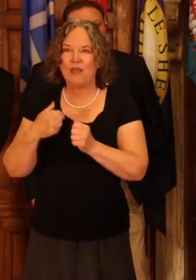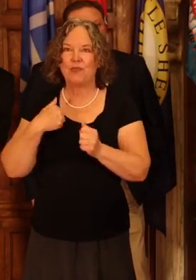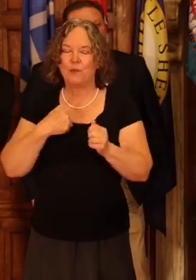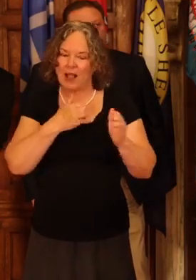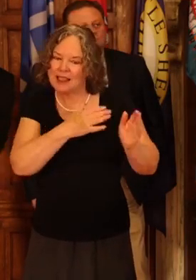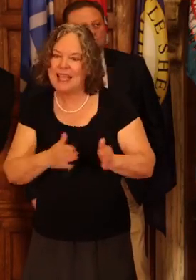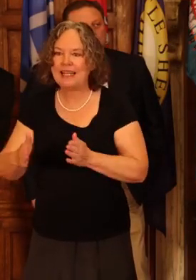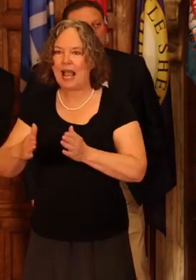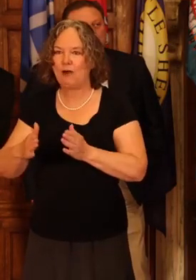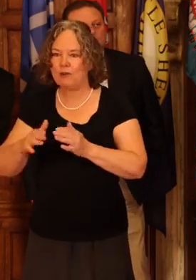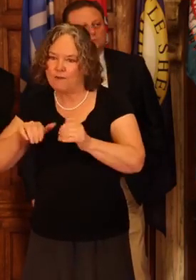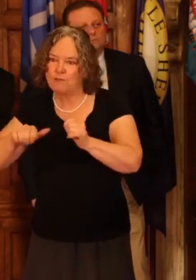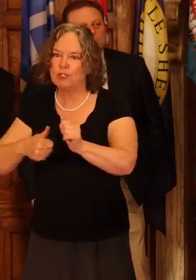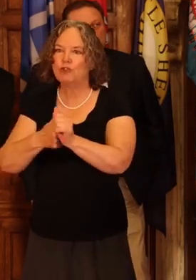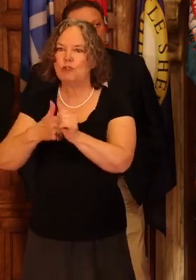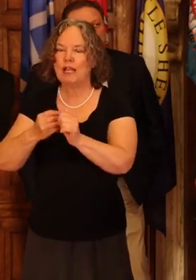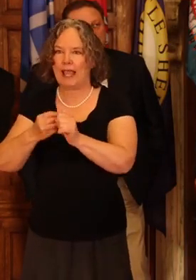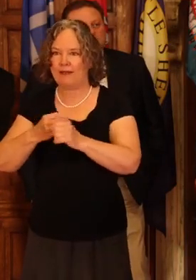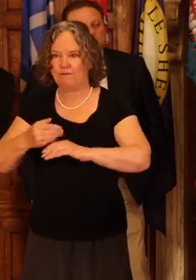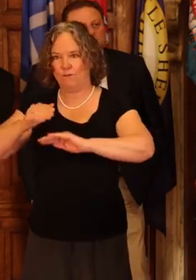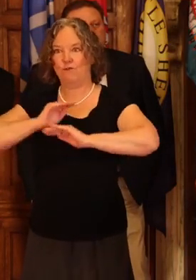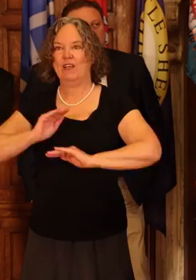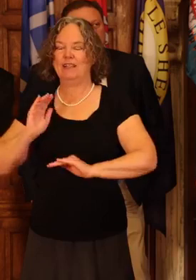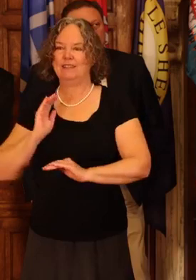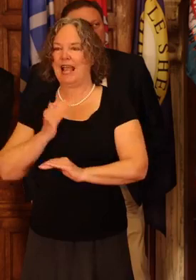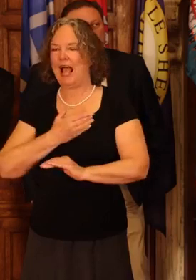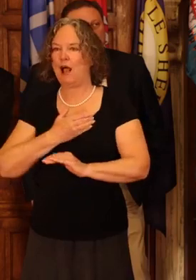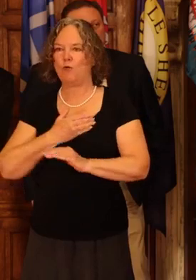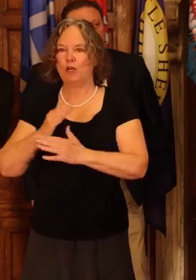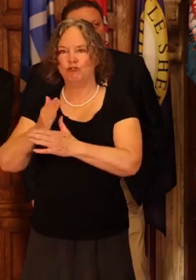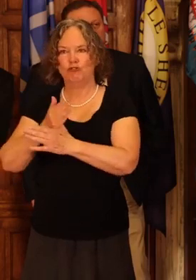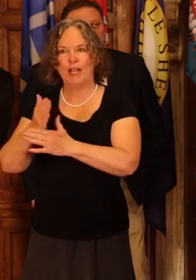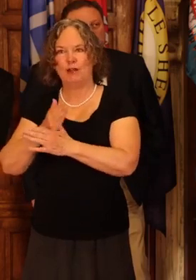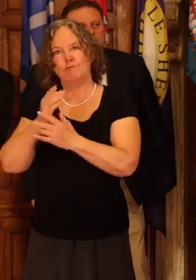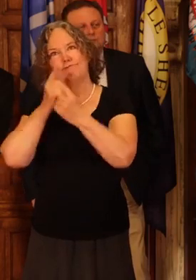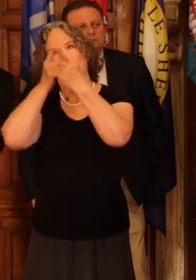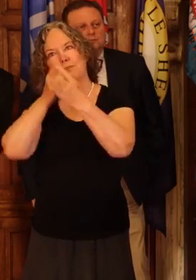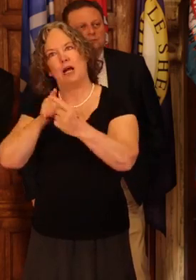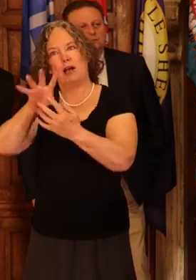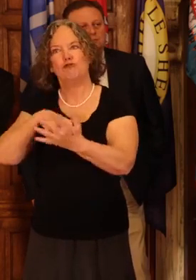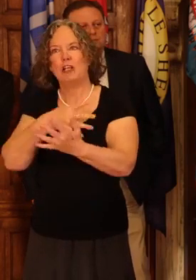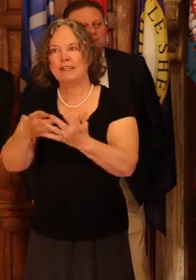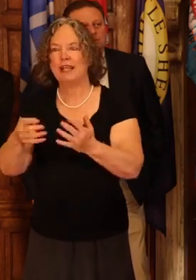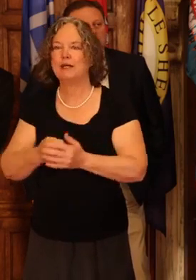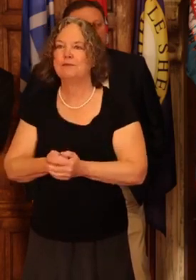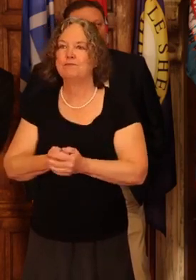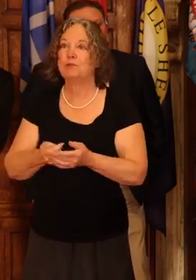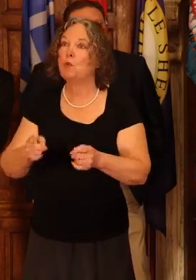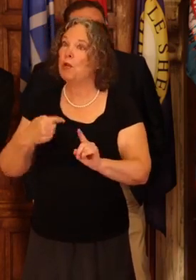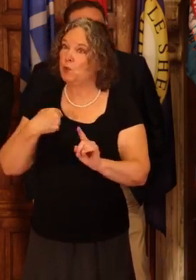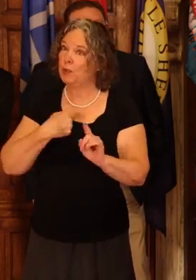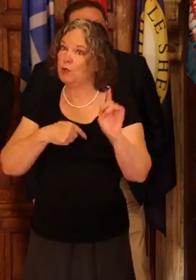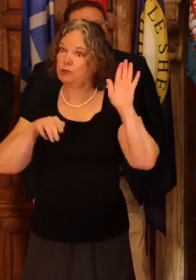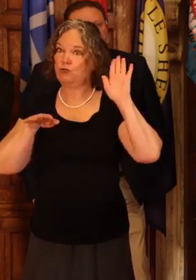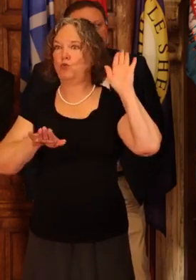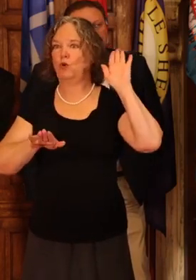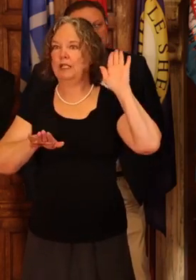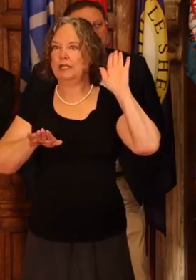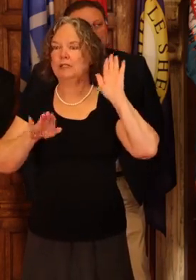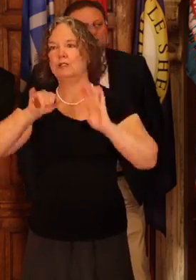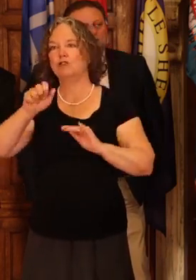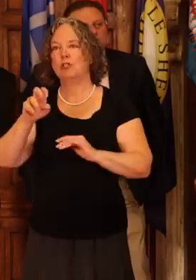pursued, and fulfilled our ambitious and shared agenda. When we were sworn in on January